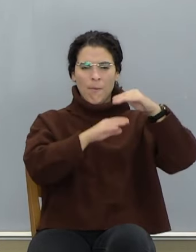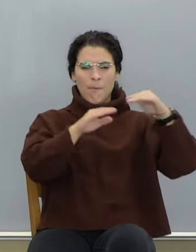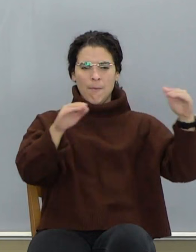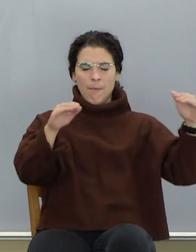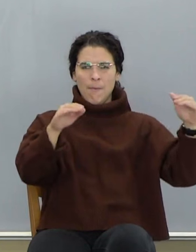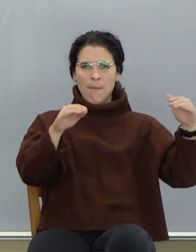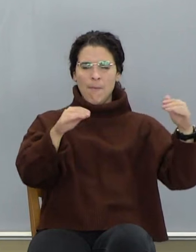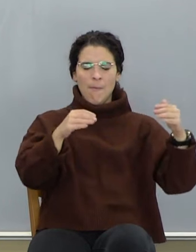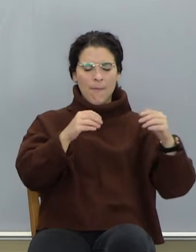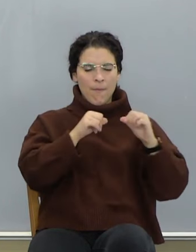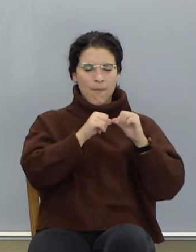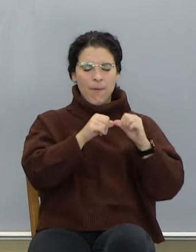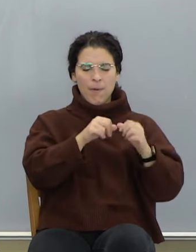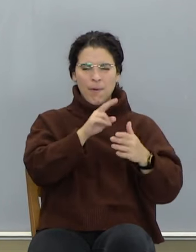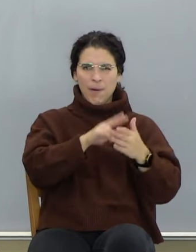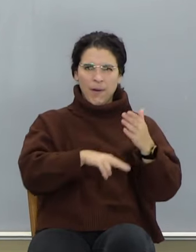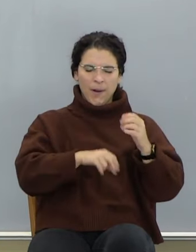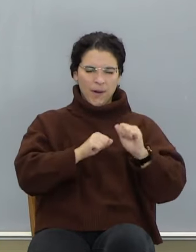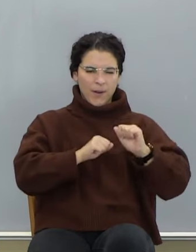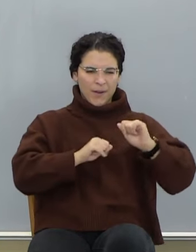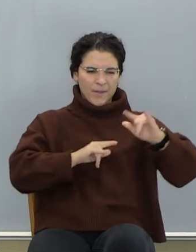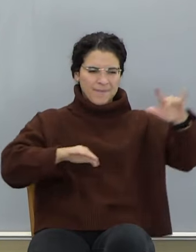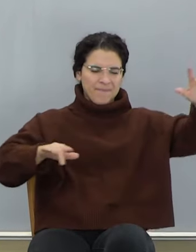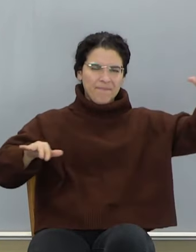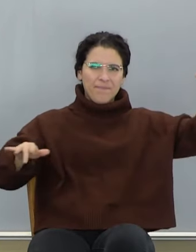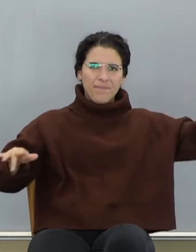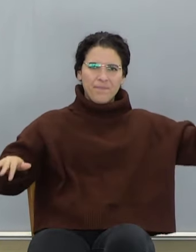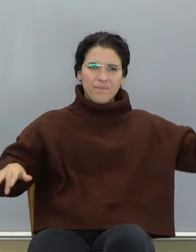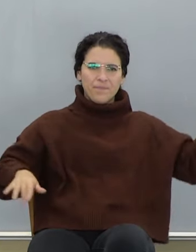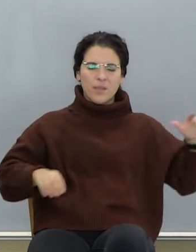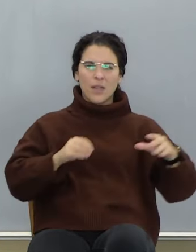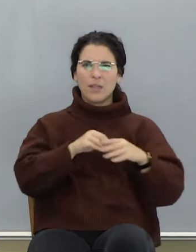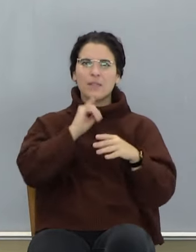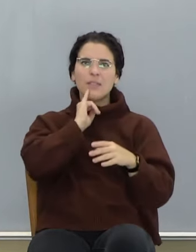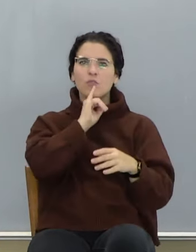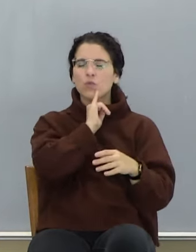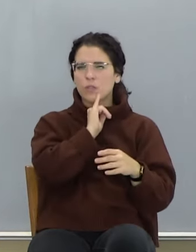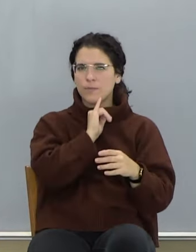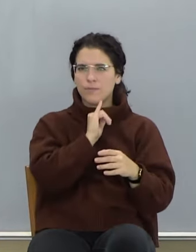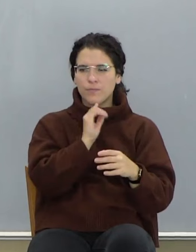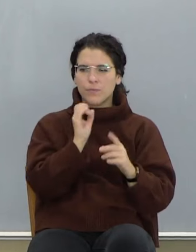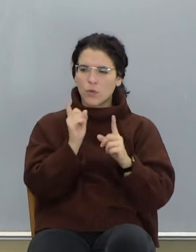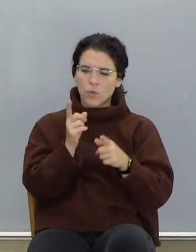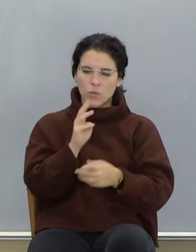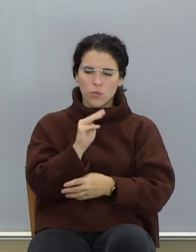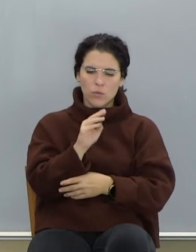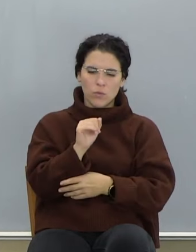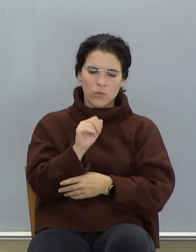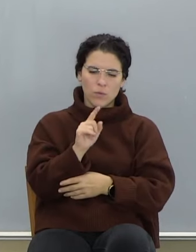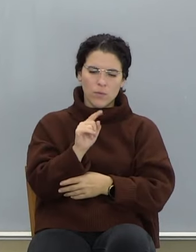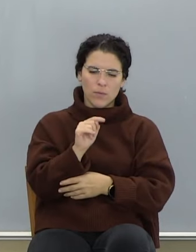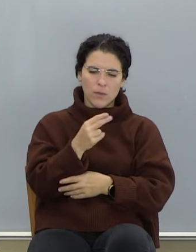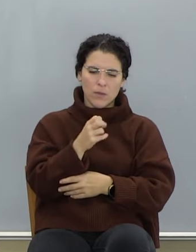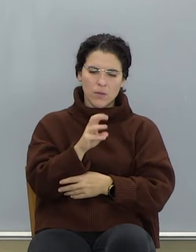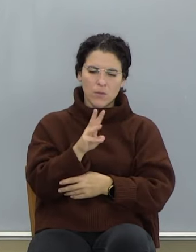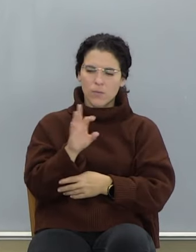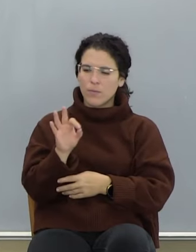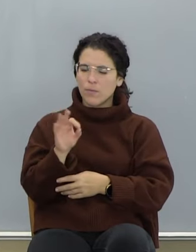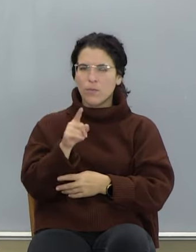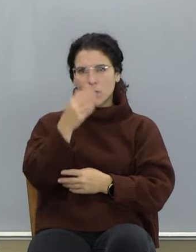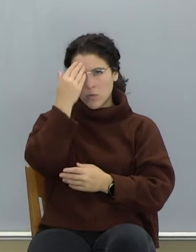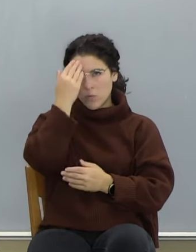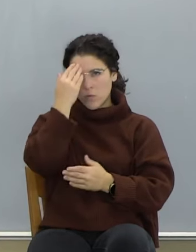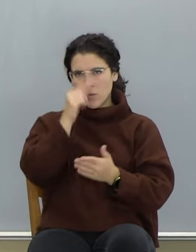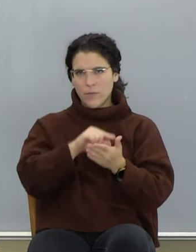but we keep reading, and scattered them in Israel. Turn over to Matthew chapter 9. You're familiar with these